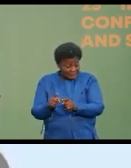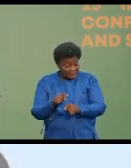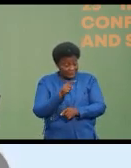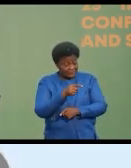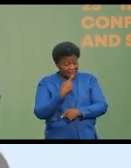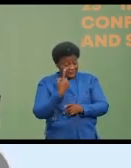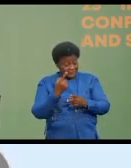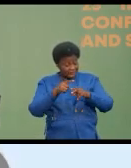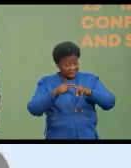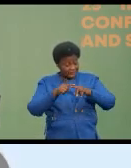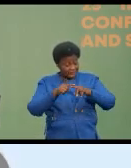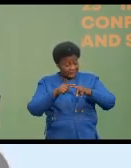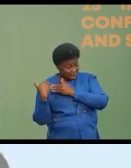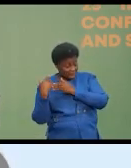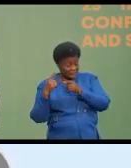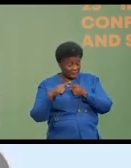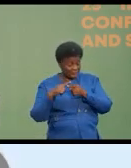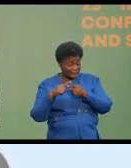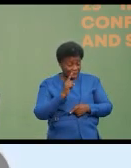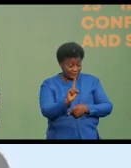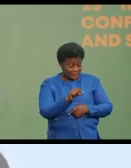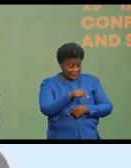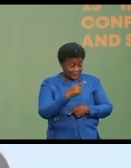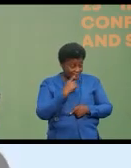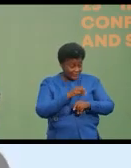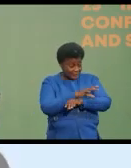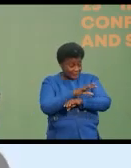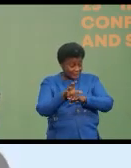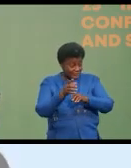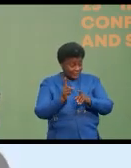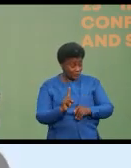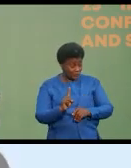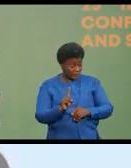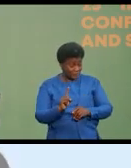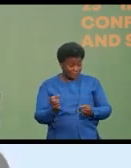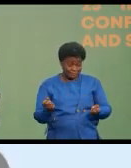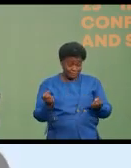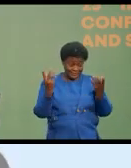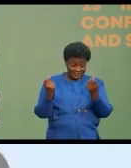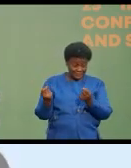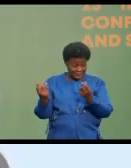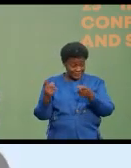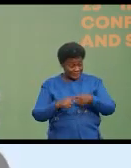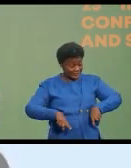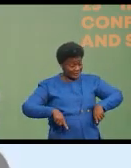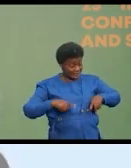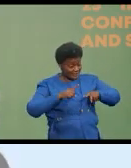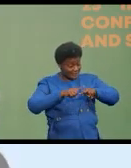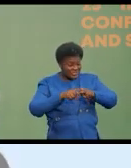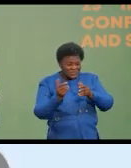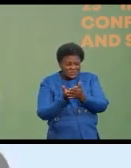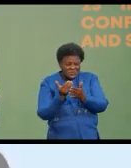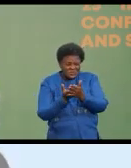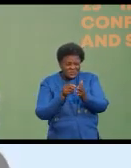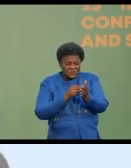epidemic is concentrated in ESA, which accounts for the majority of people living with HIV, for new infections and